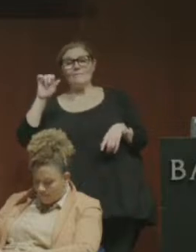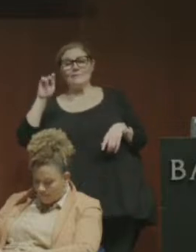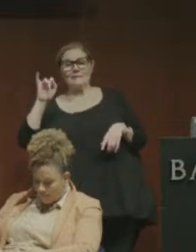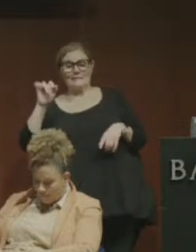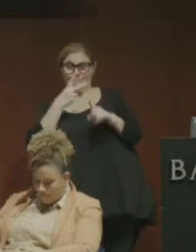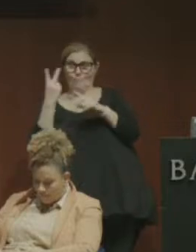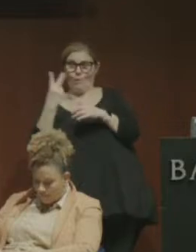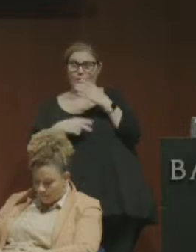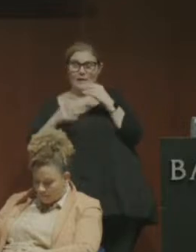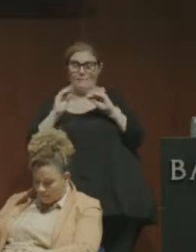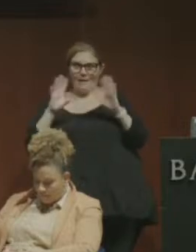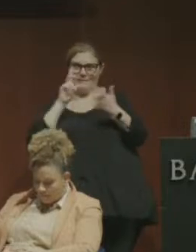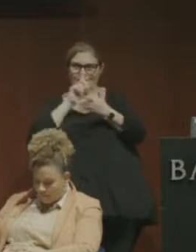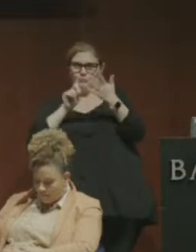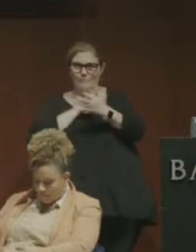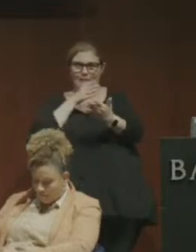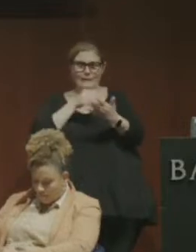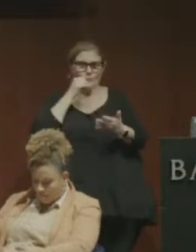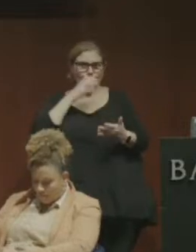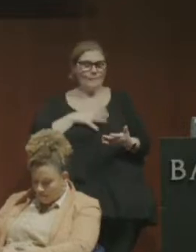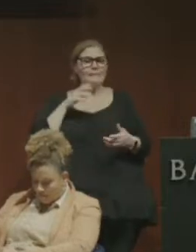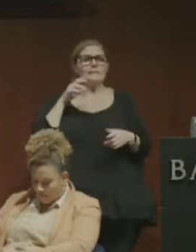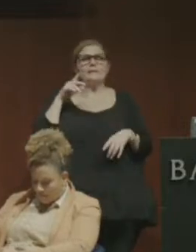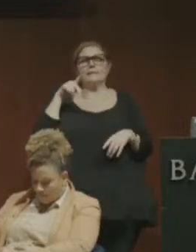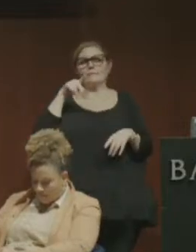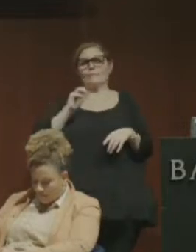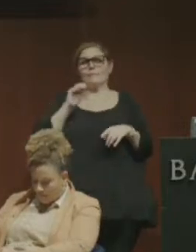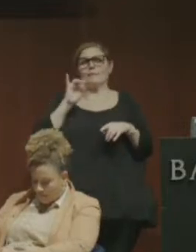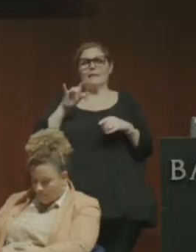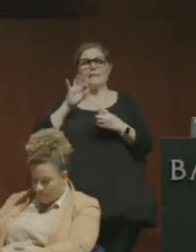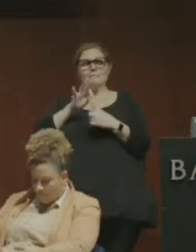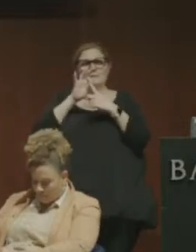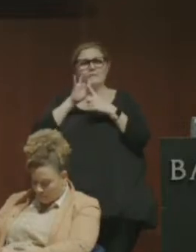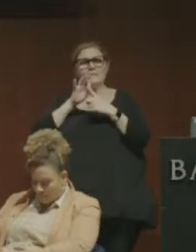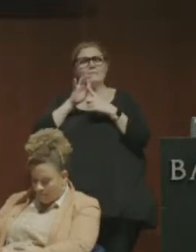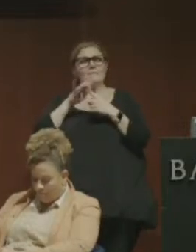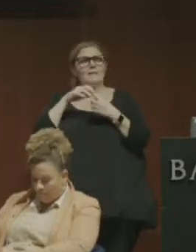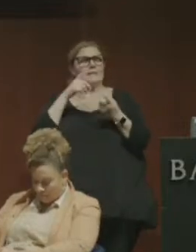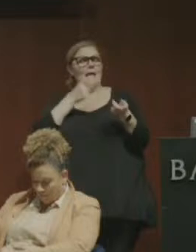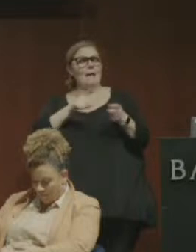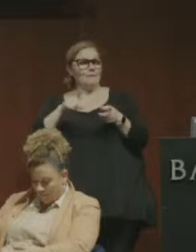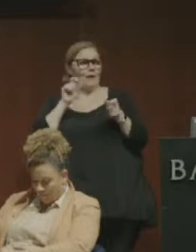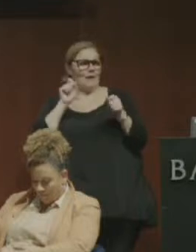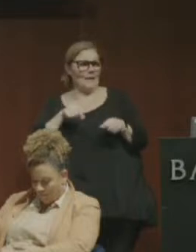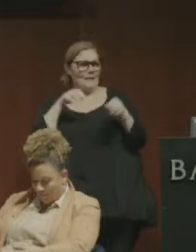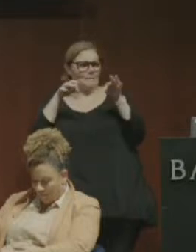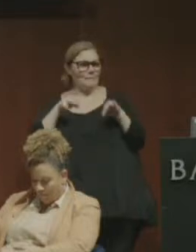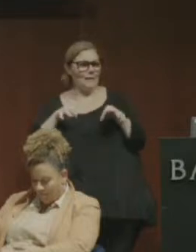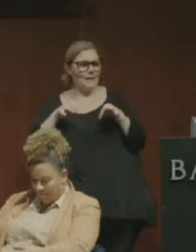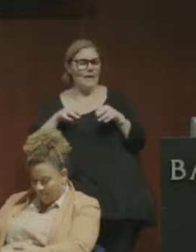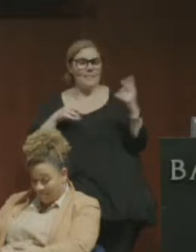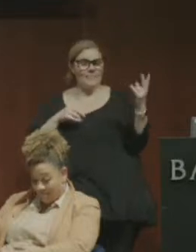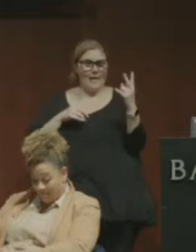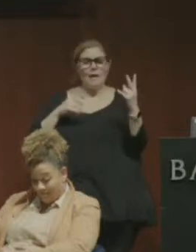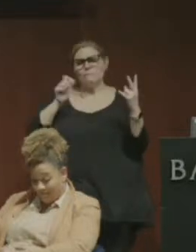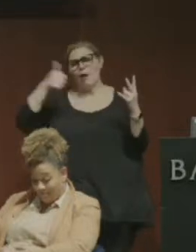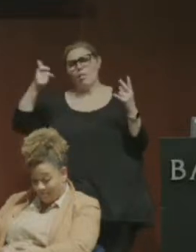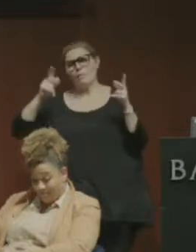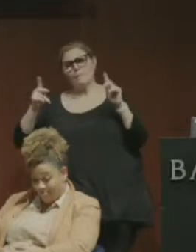among others. And there are specific incidents that I could go into regarding them and